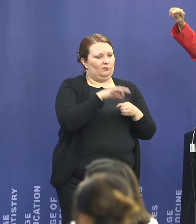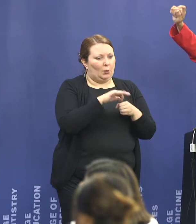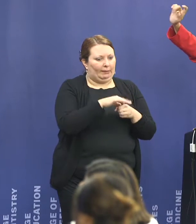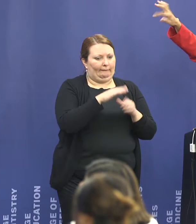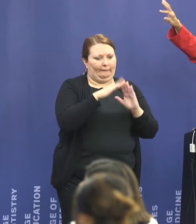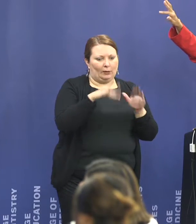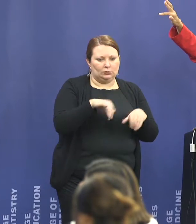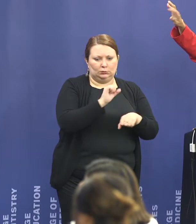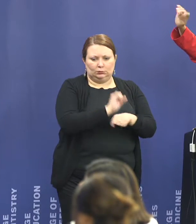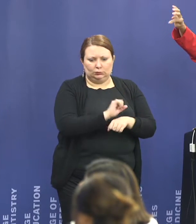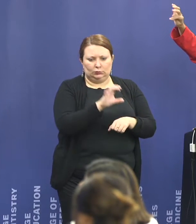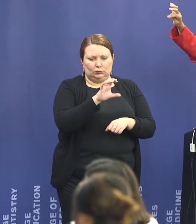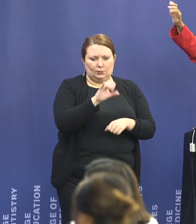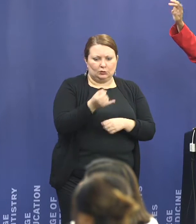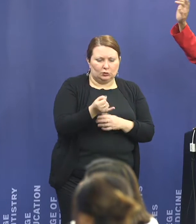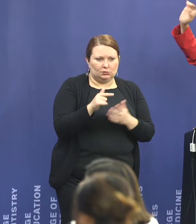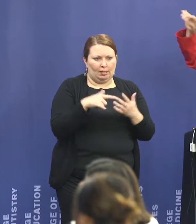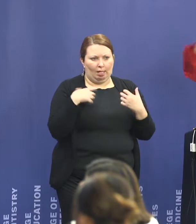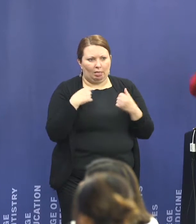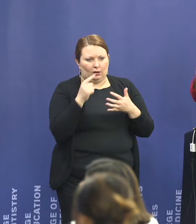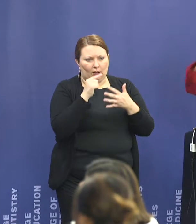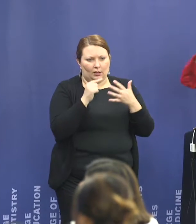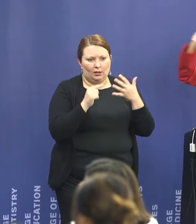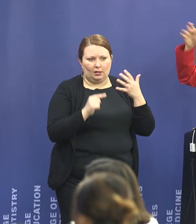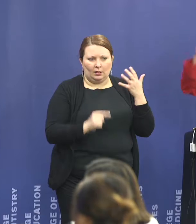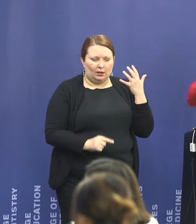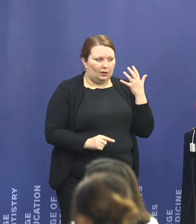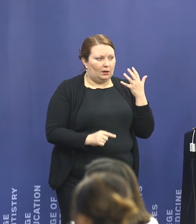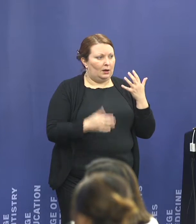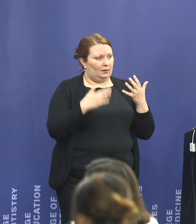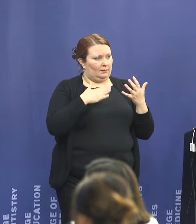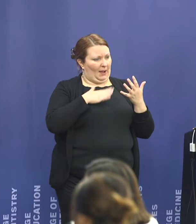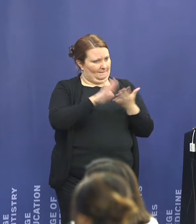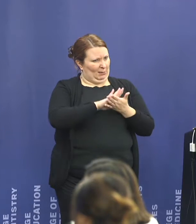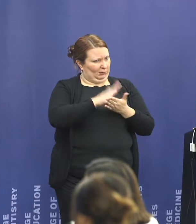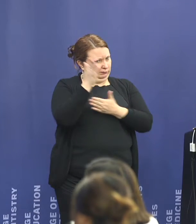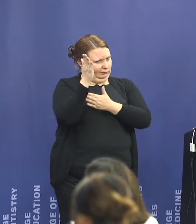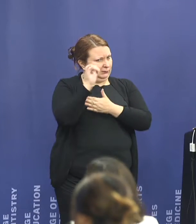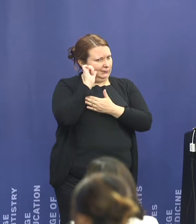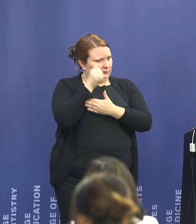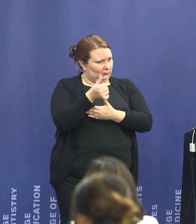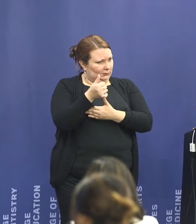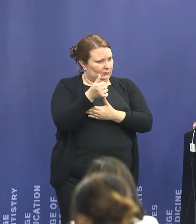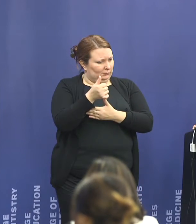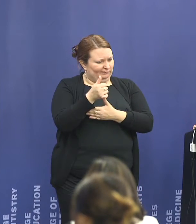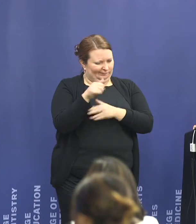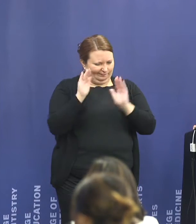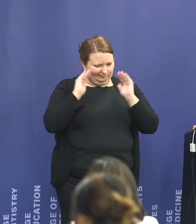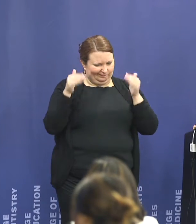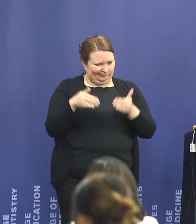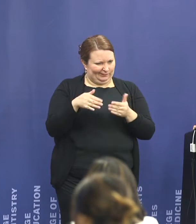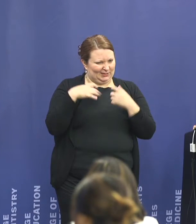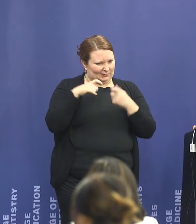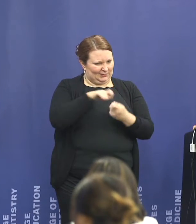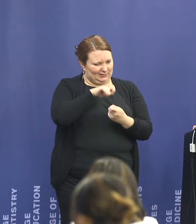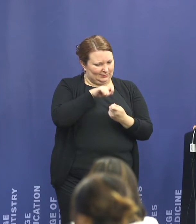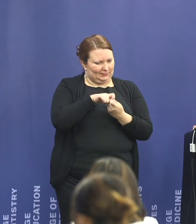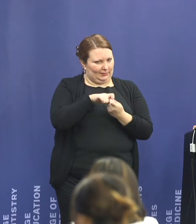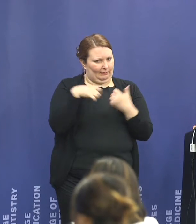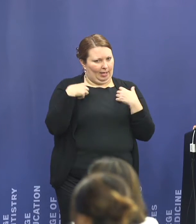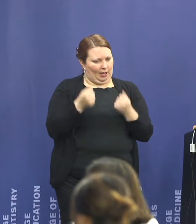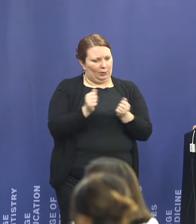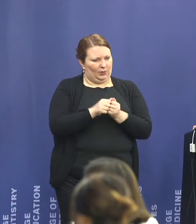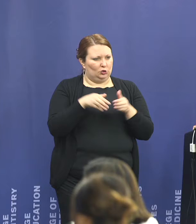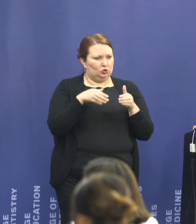housing, employment, criminal justice, health. The paper that I'll be presenting tomorrow looks at health, in particular with the street race